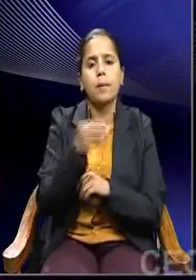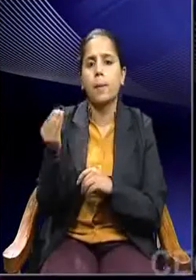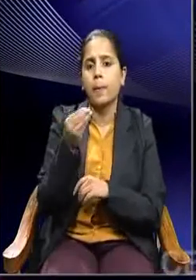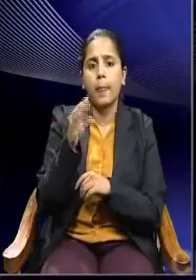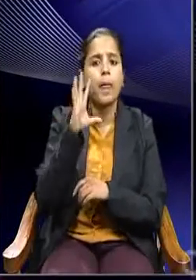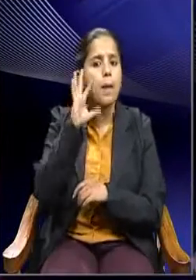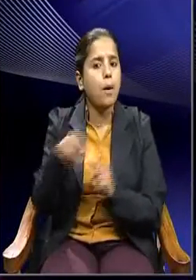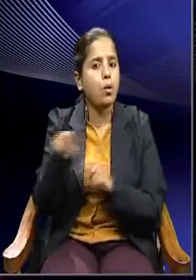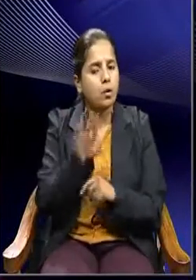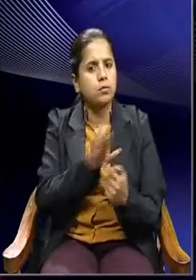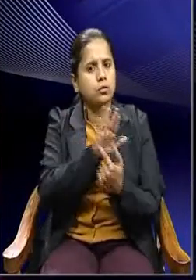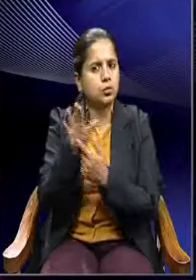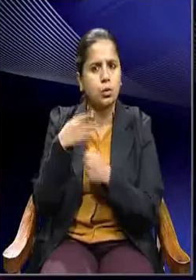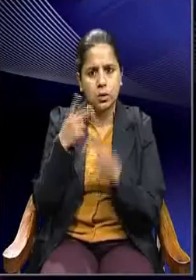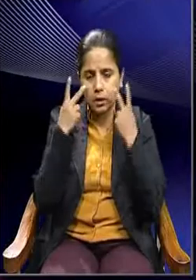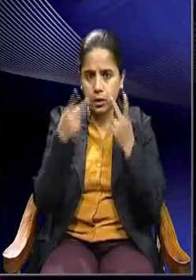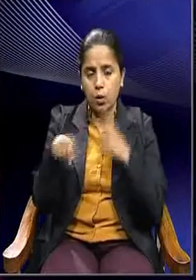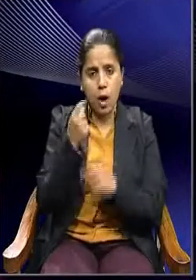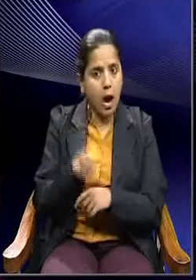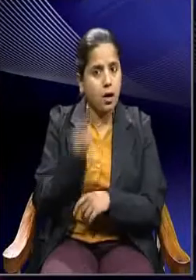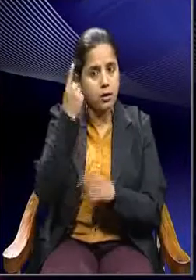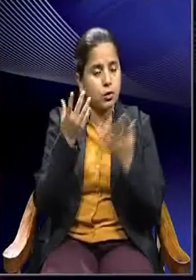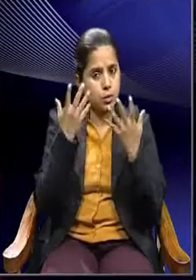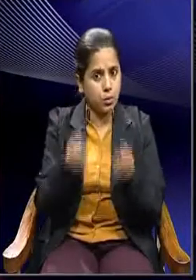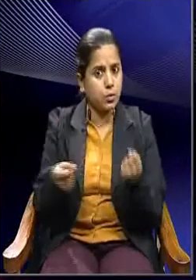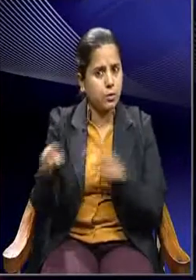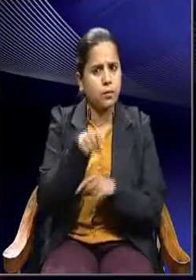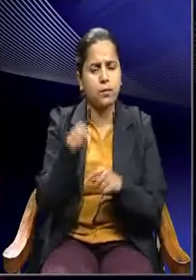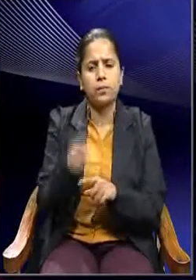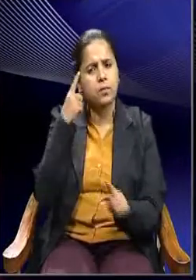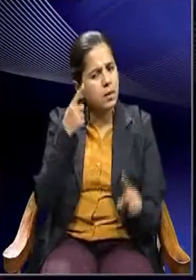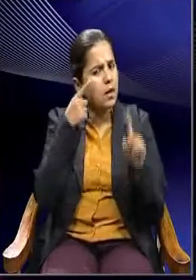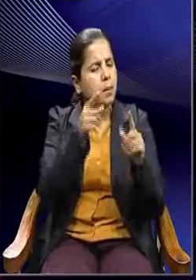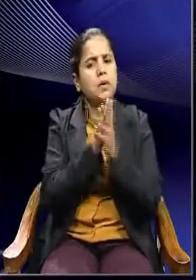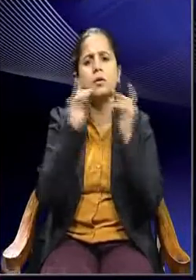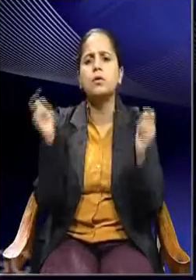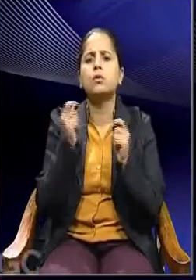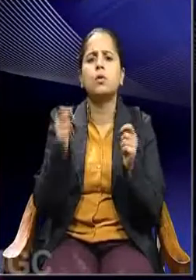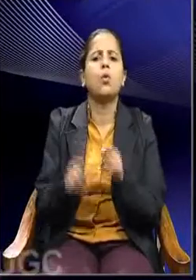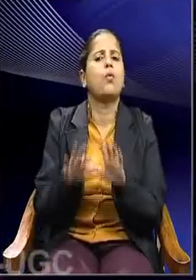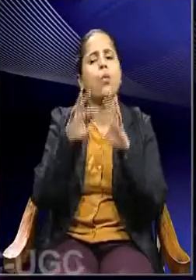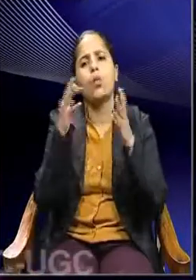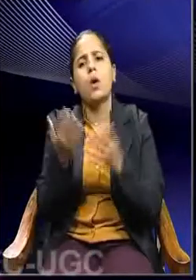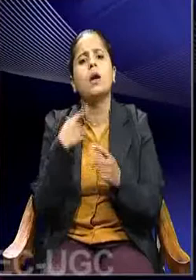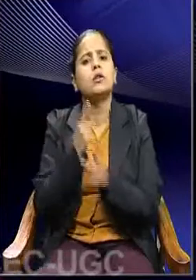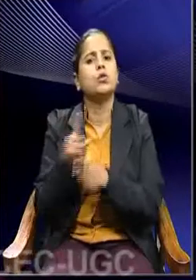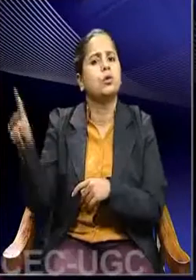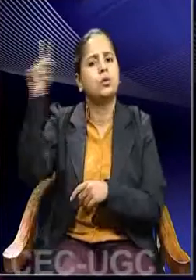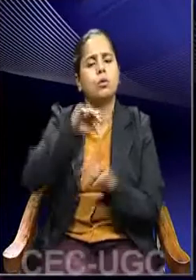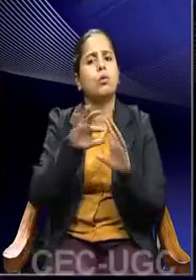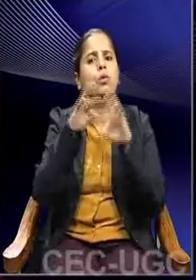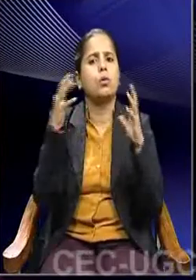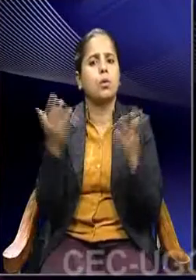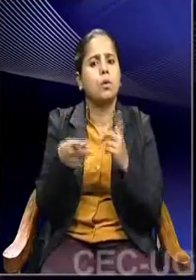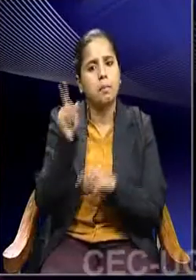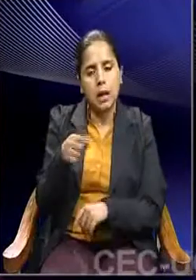some important aspects in store. In order to understand the very aim of celebrating teachers all around the globe,